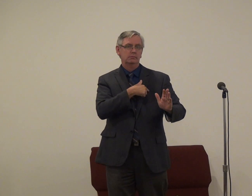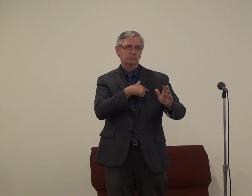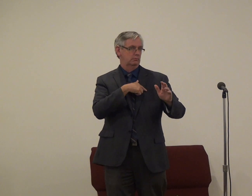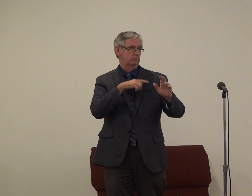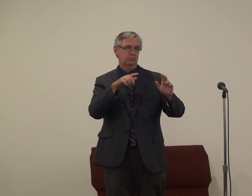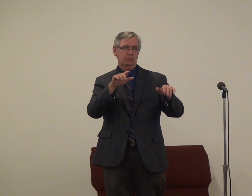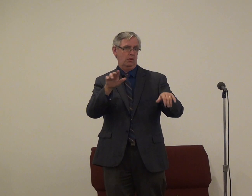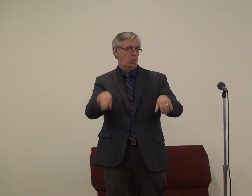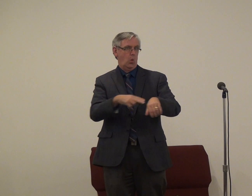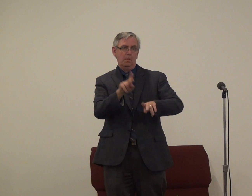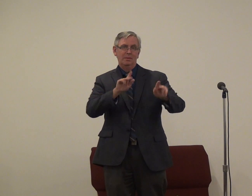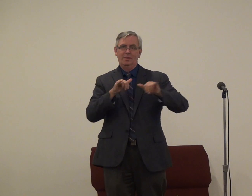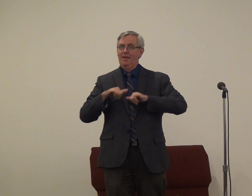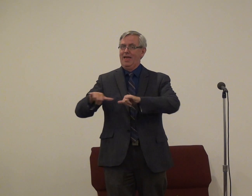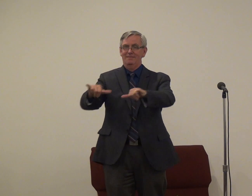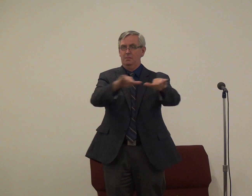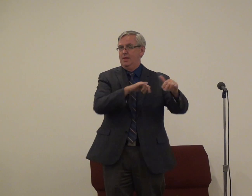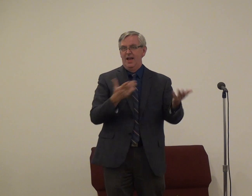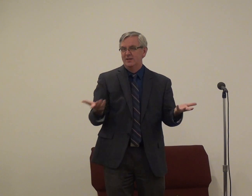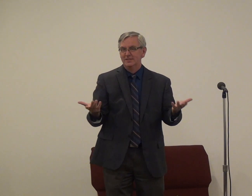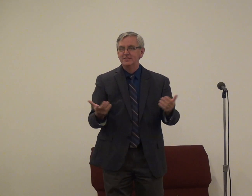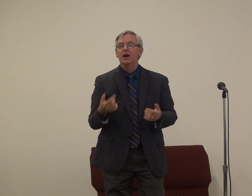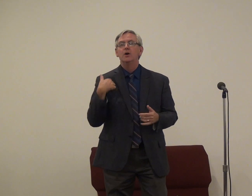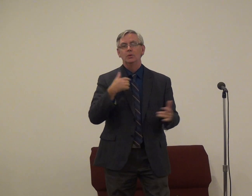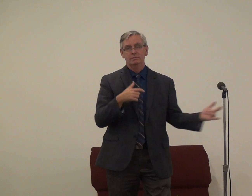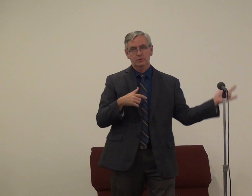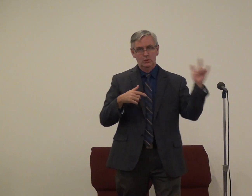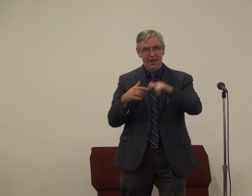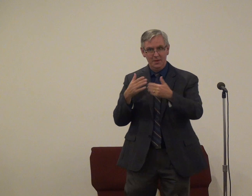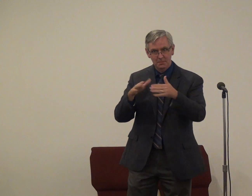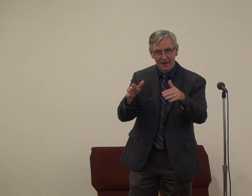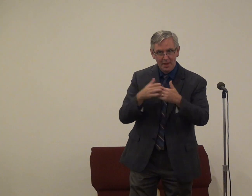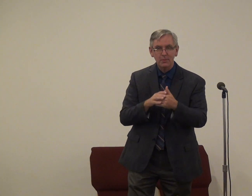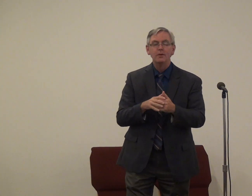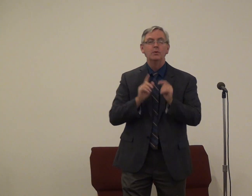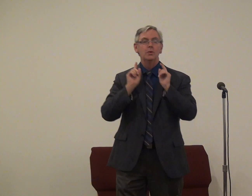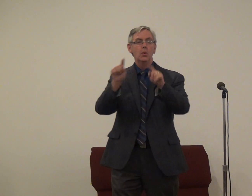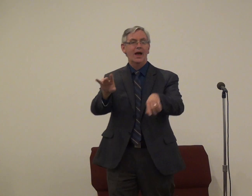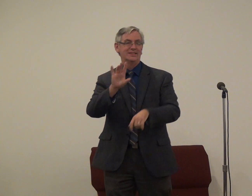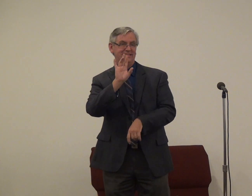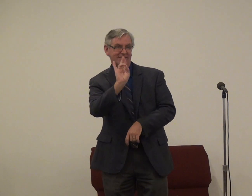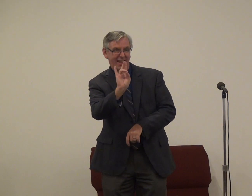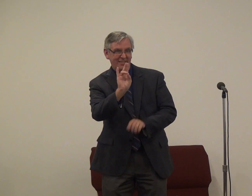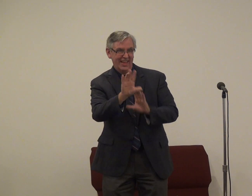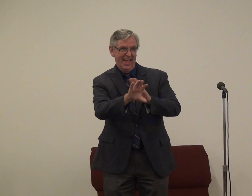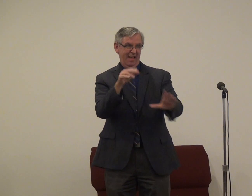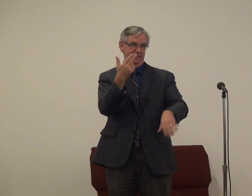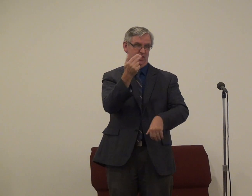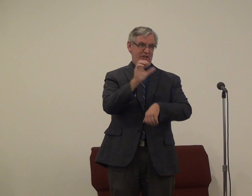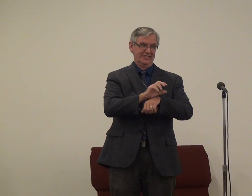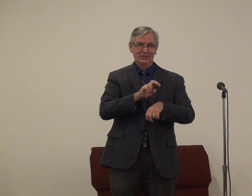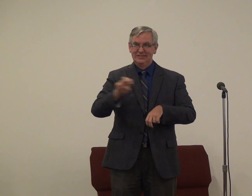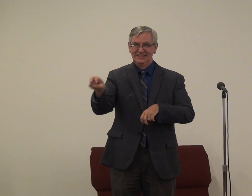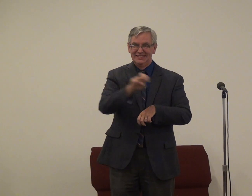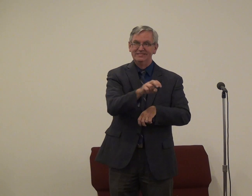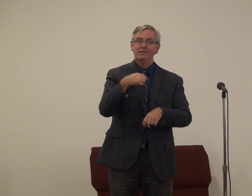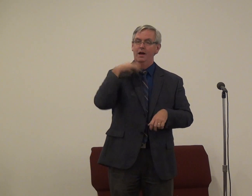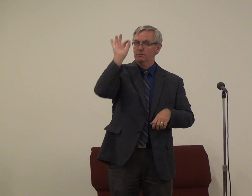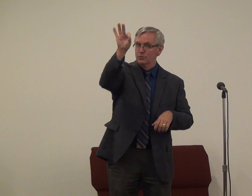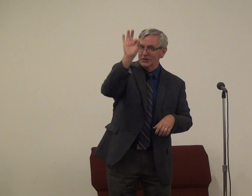a team, and we went down, and we wanted to show them that deaf people are normal people just like everybody else. We went to 7